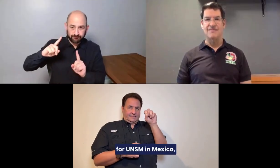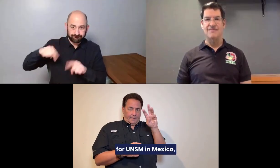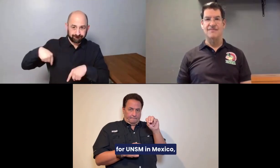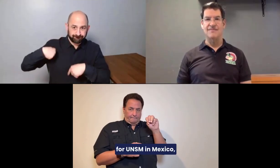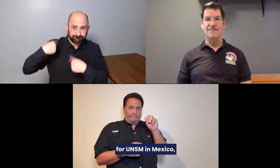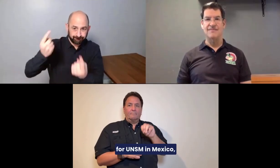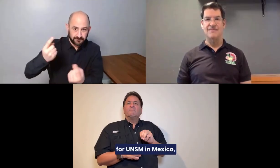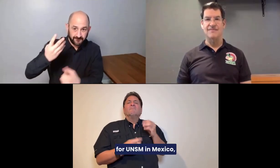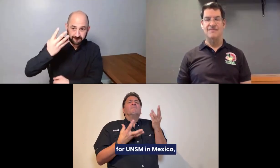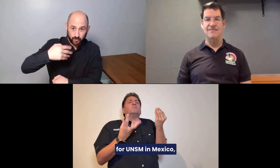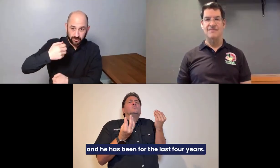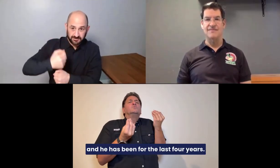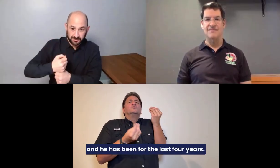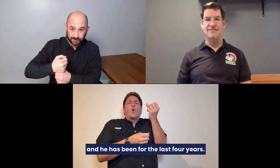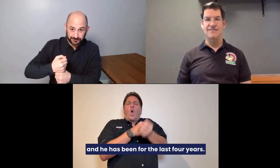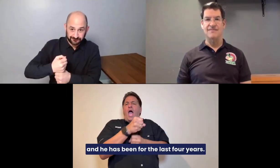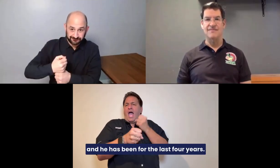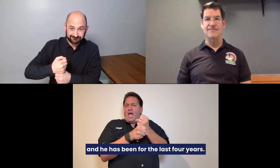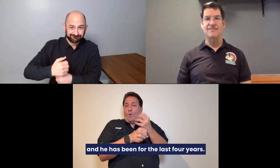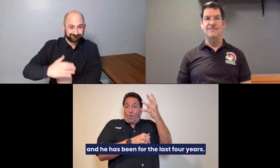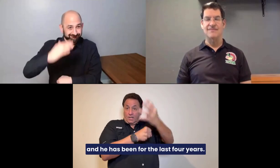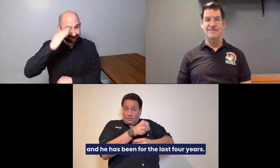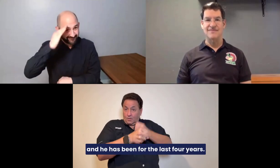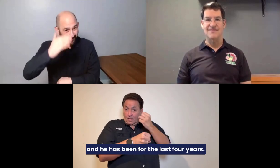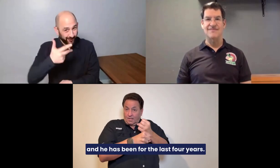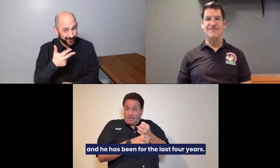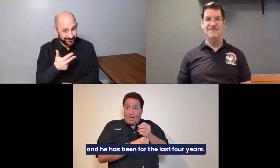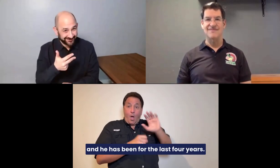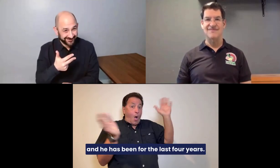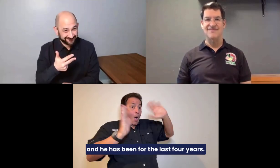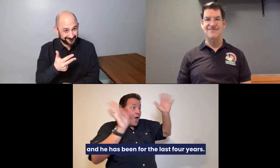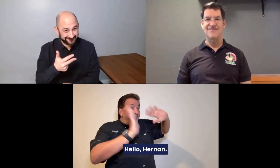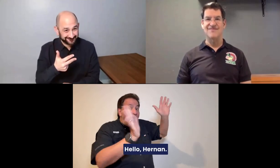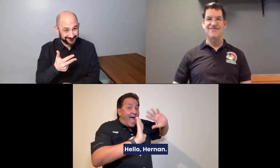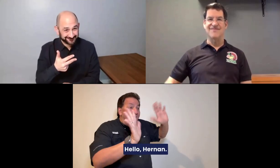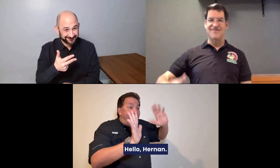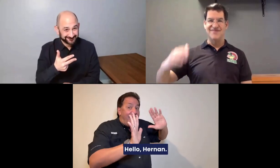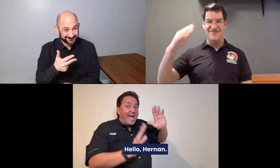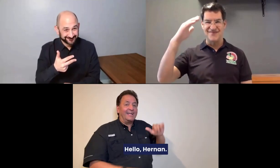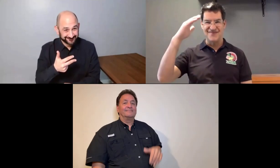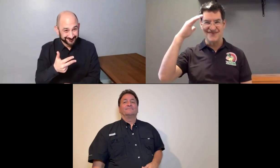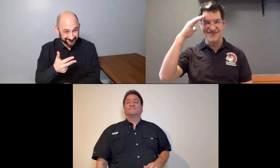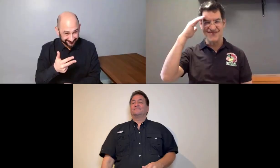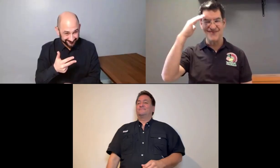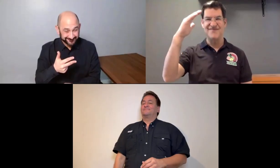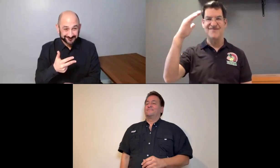UNSM in Mexico, and he has been for the last 4 years. Hello, Hernán.